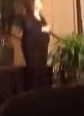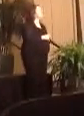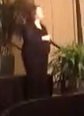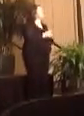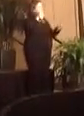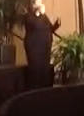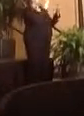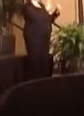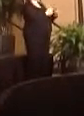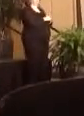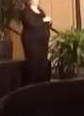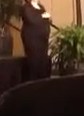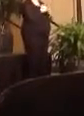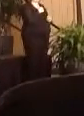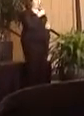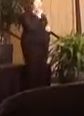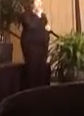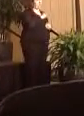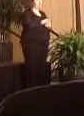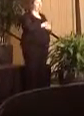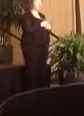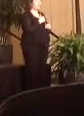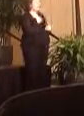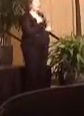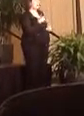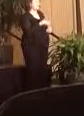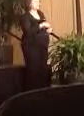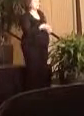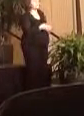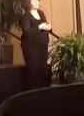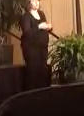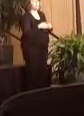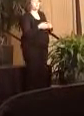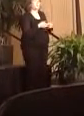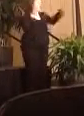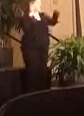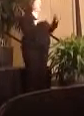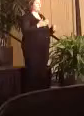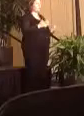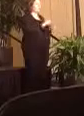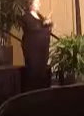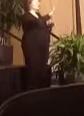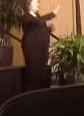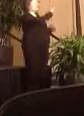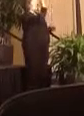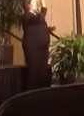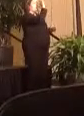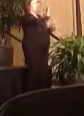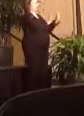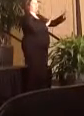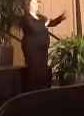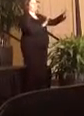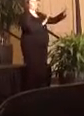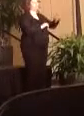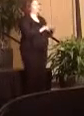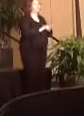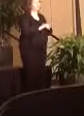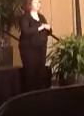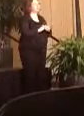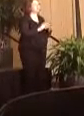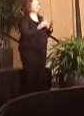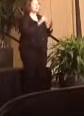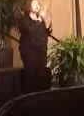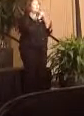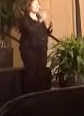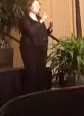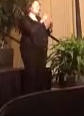look old, if someone thinks that I'm an ass, or that whatever, that's their path. They can think that. At the end of the day, it says a lot